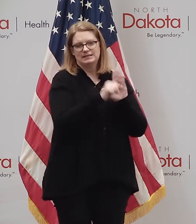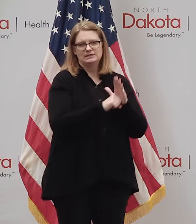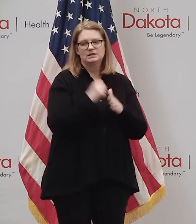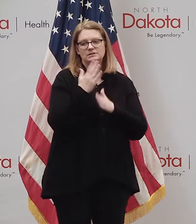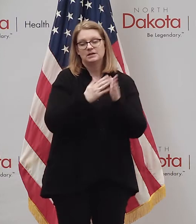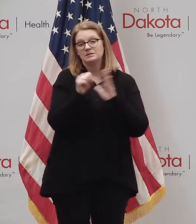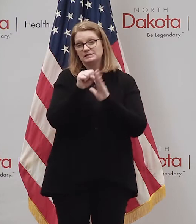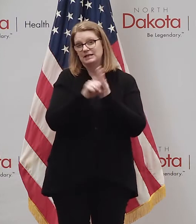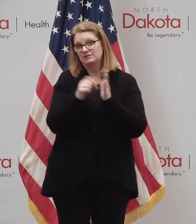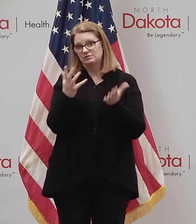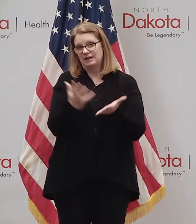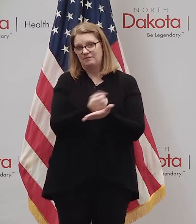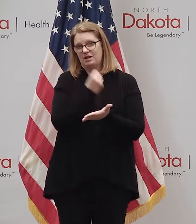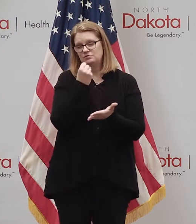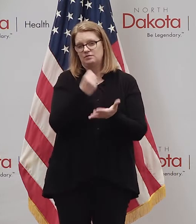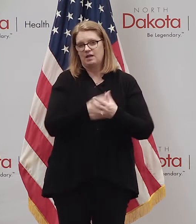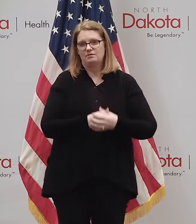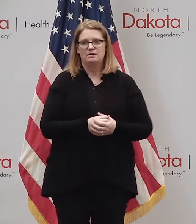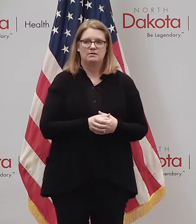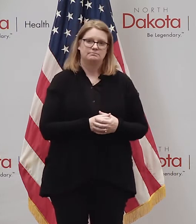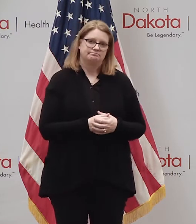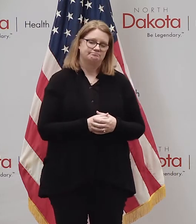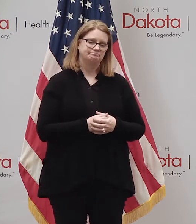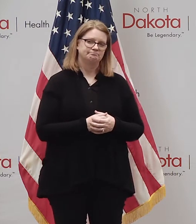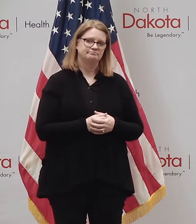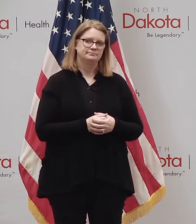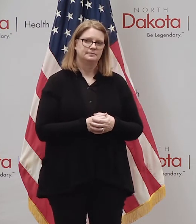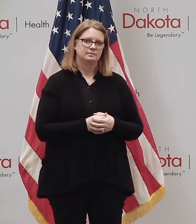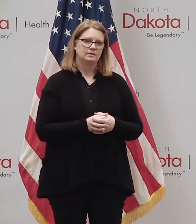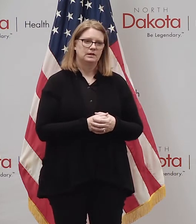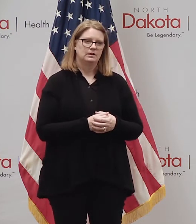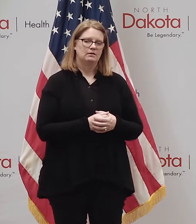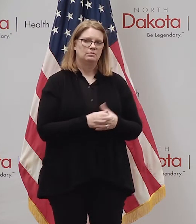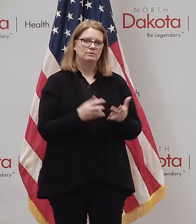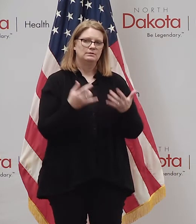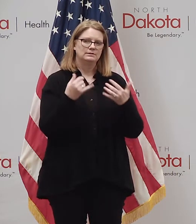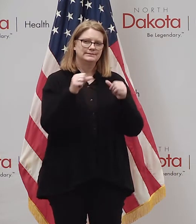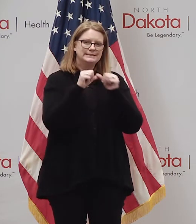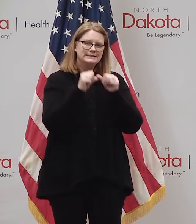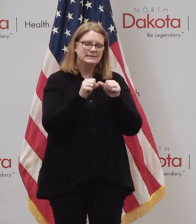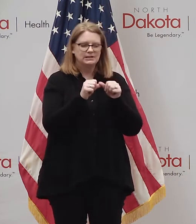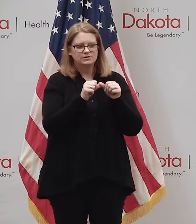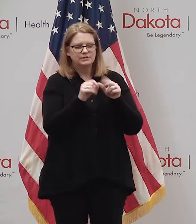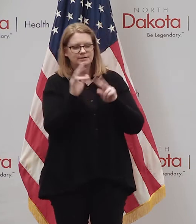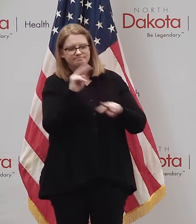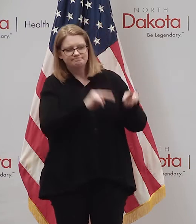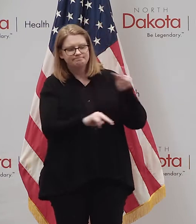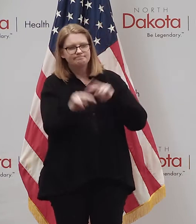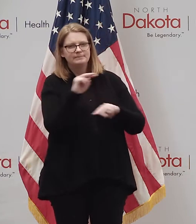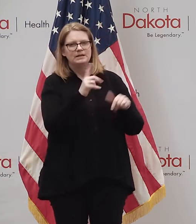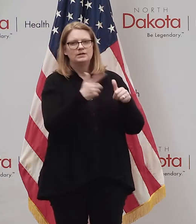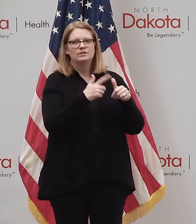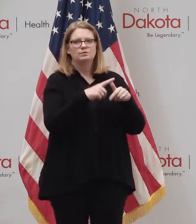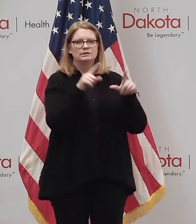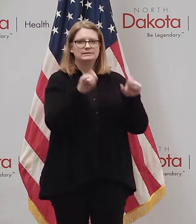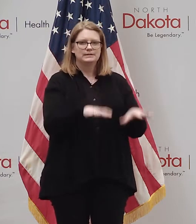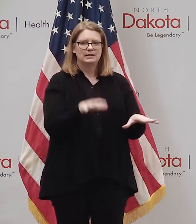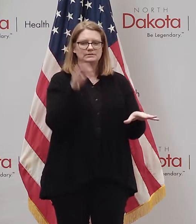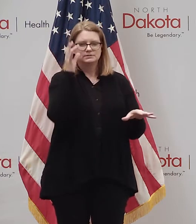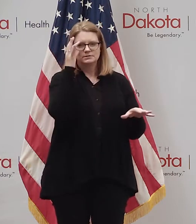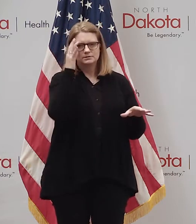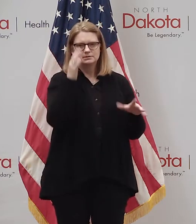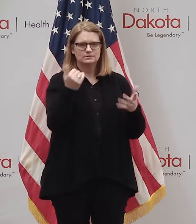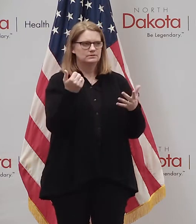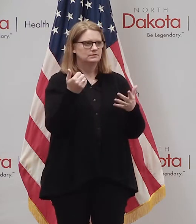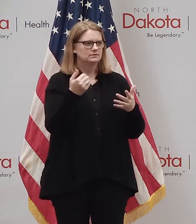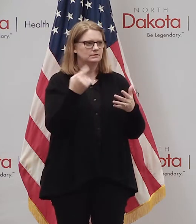taking advantage of that, and so we'll keep looking at these, but the initial test that we had with the